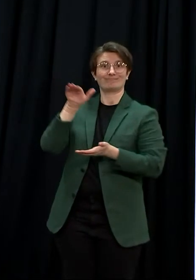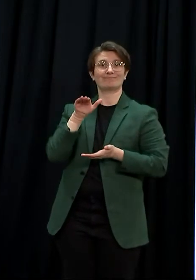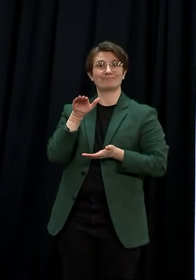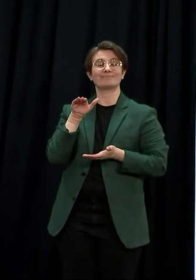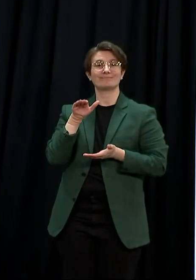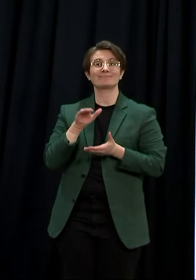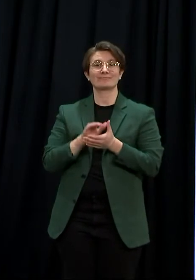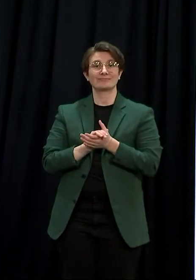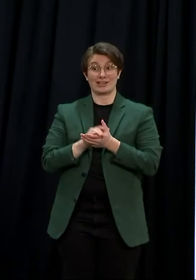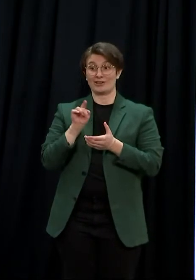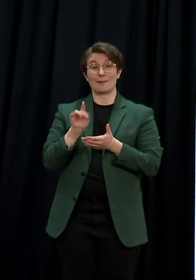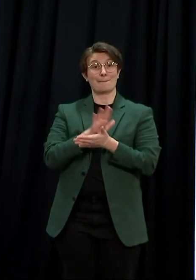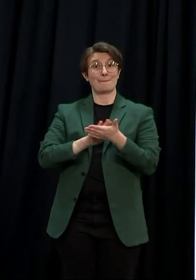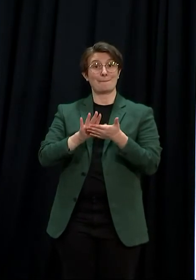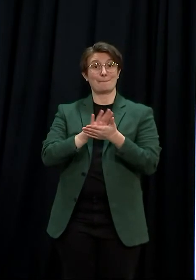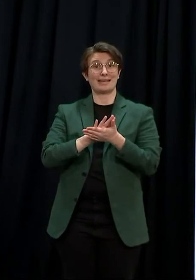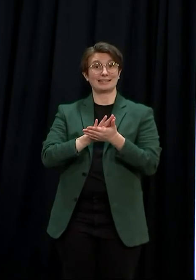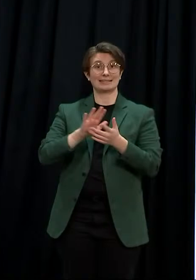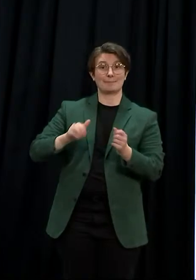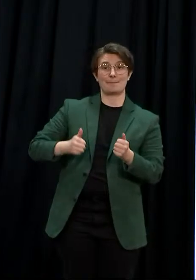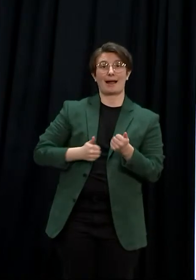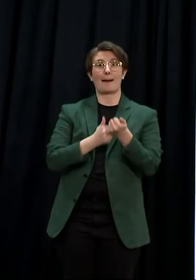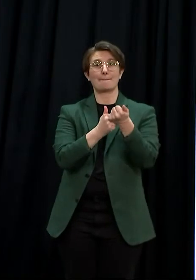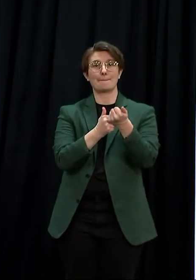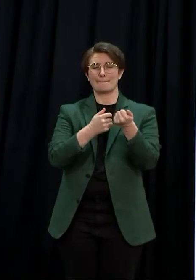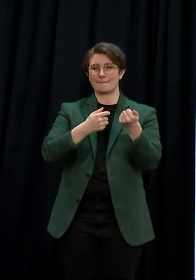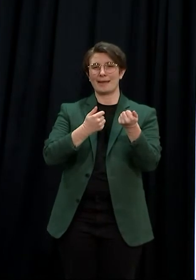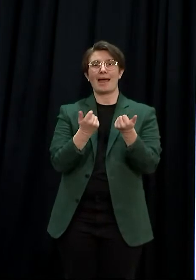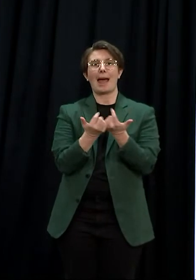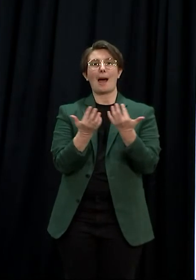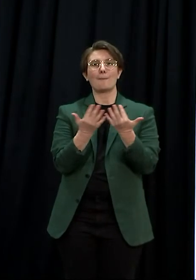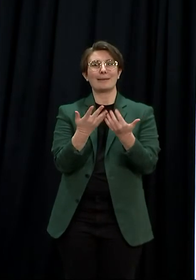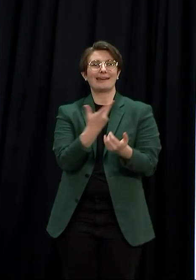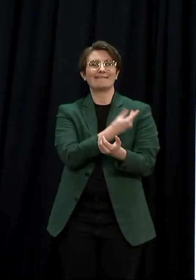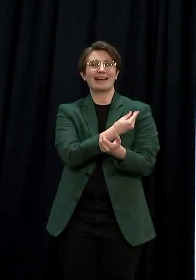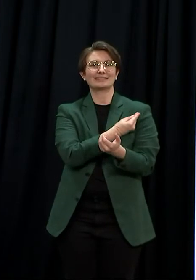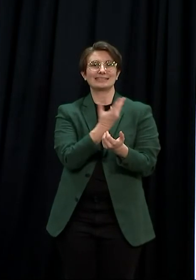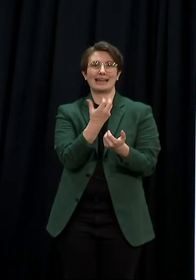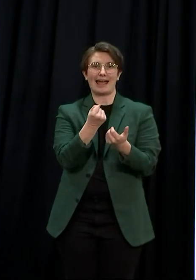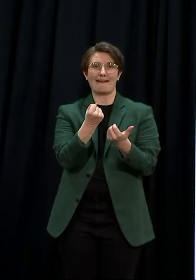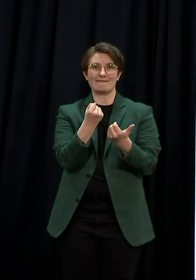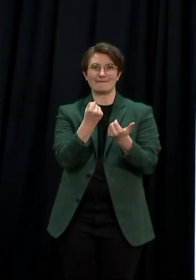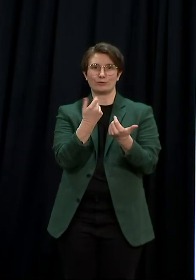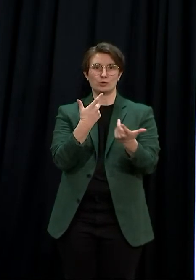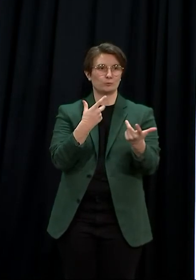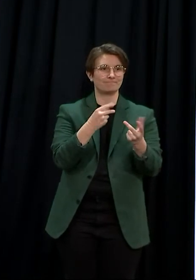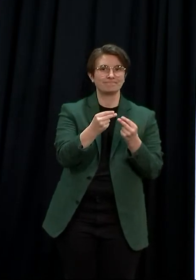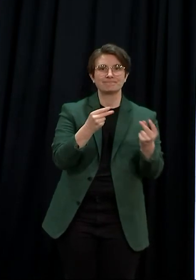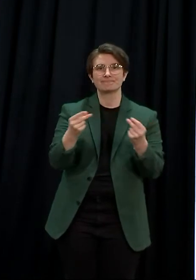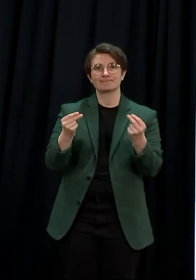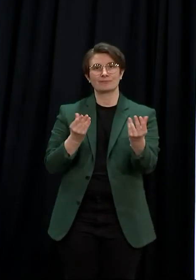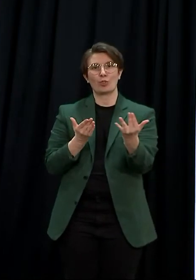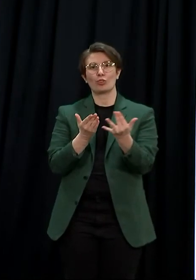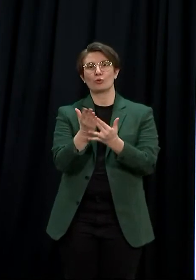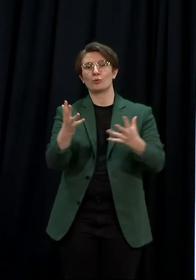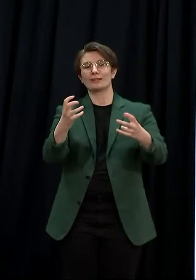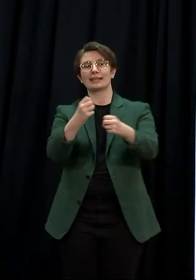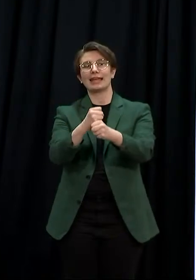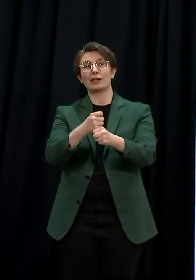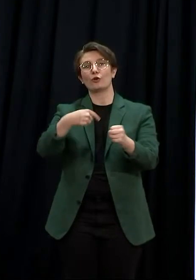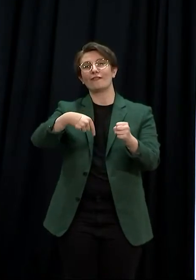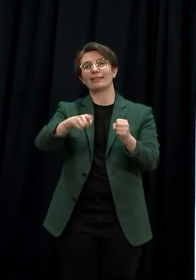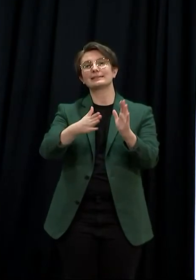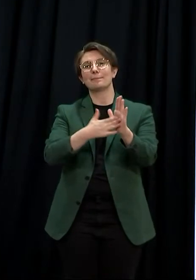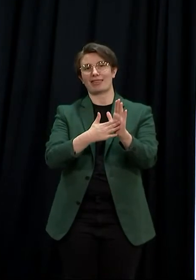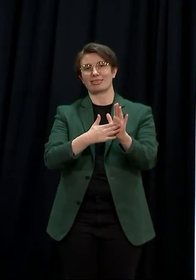of September, where we had some constraint on the amount of supply we had, before the big batches we already had on